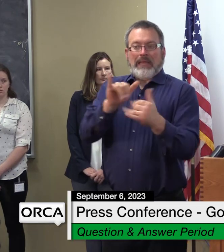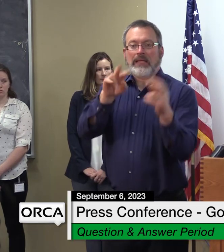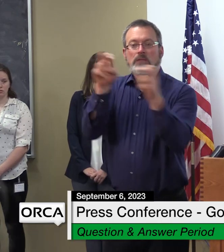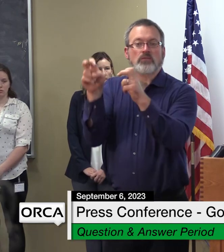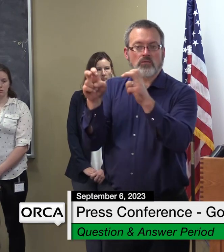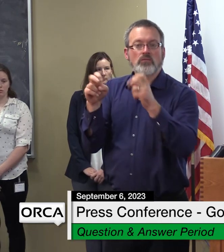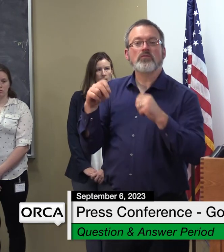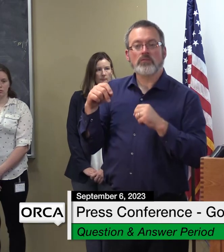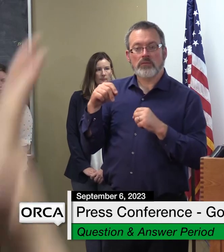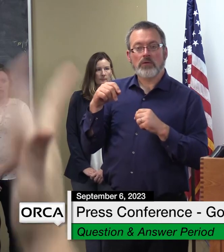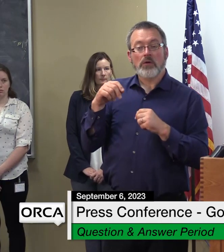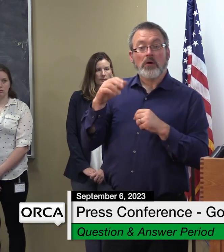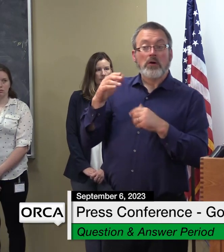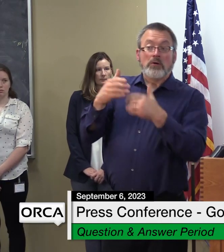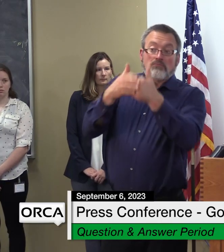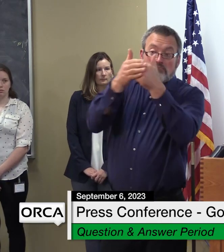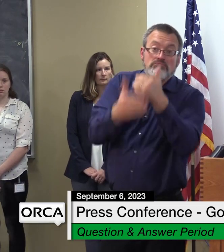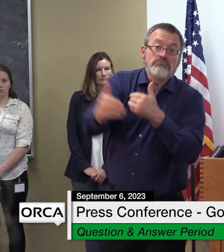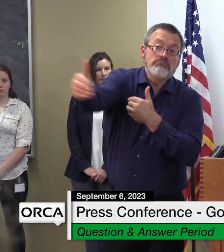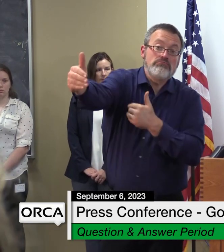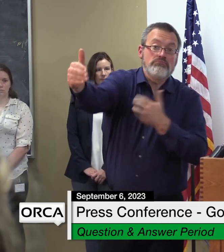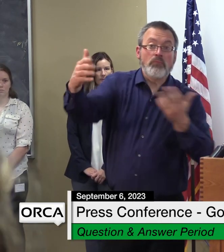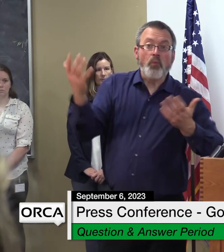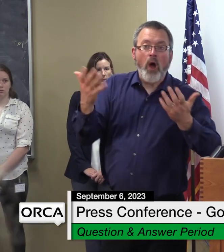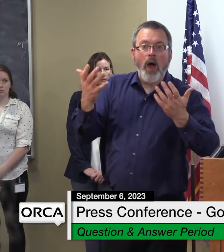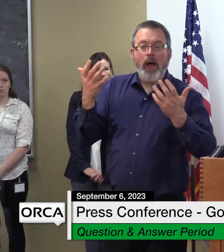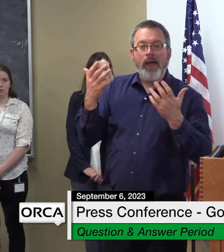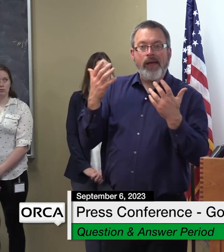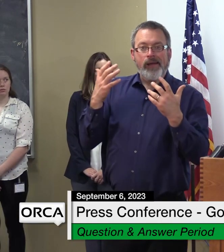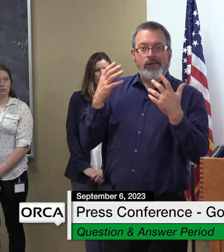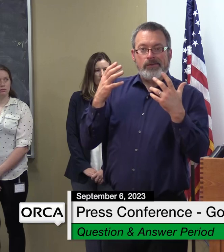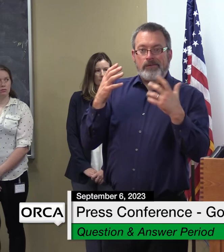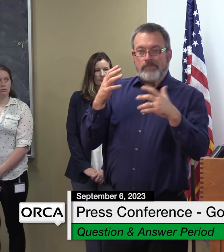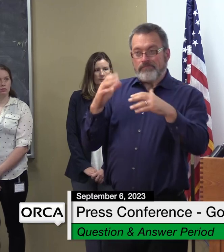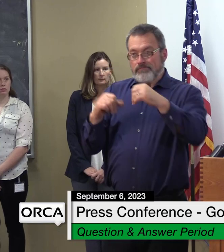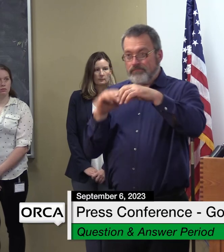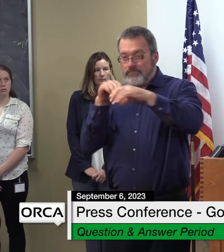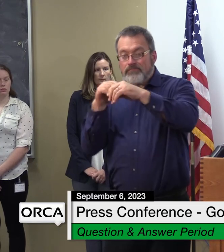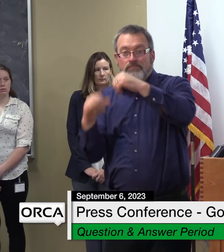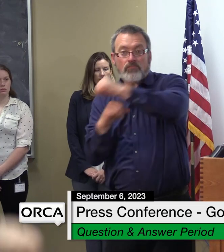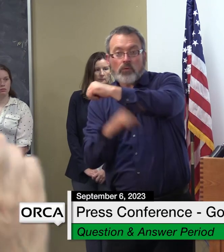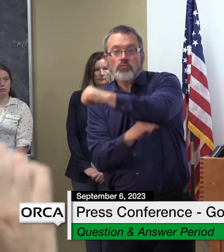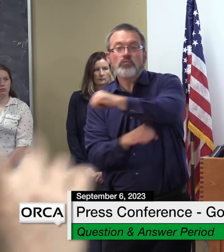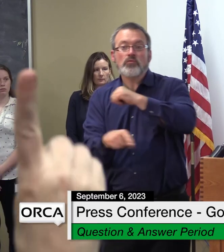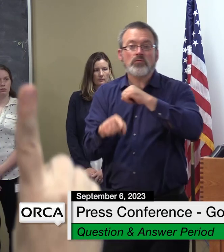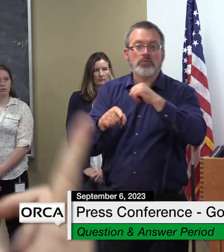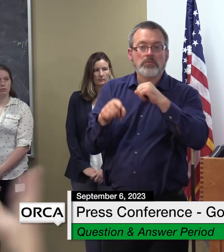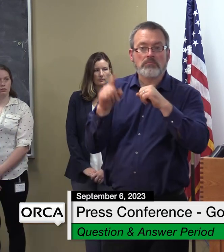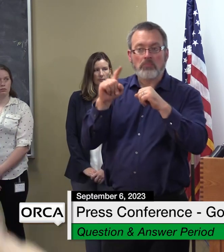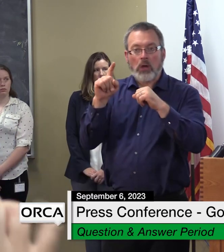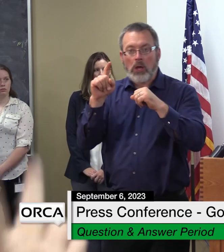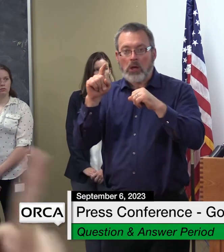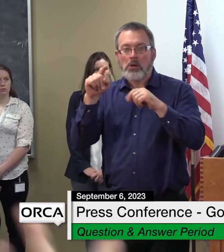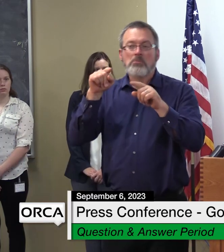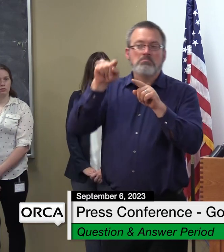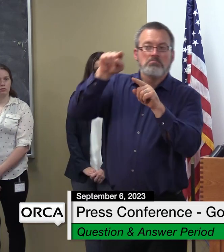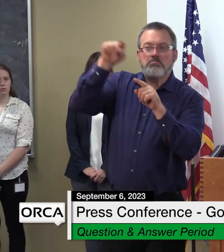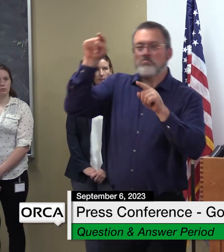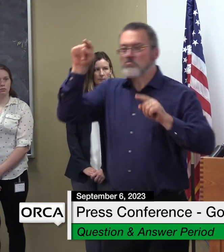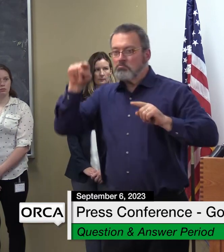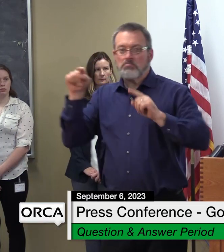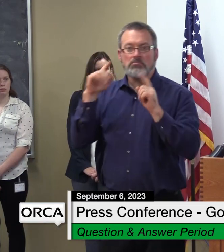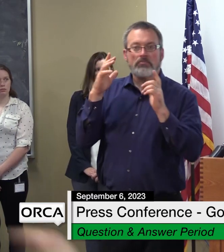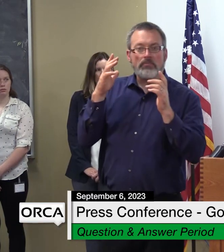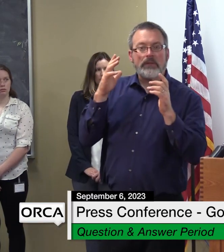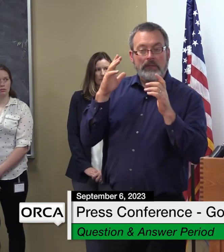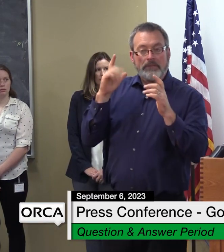long term, I don't believe the structures there. Some of the structures in the North End should be there. I think we need to